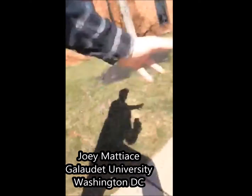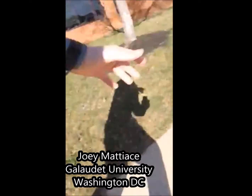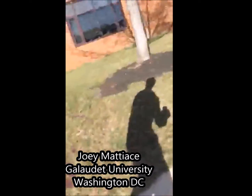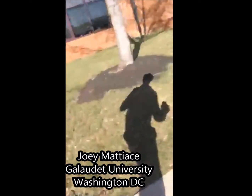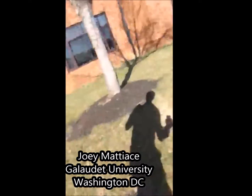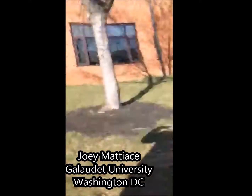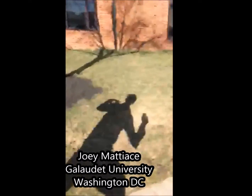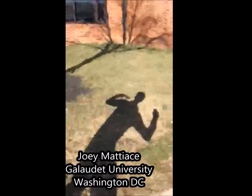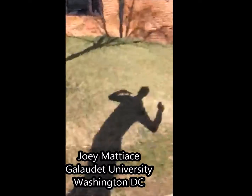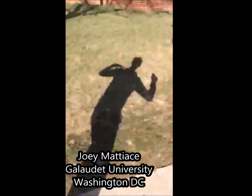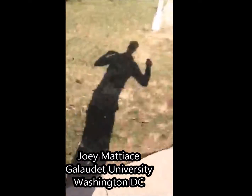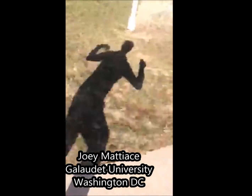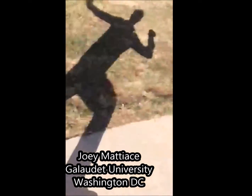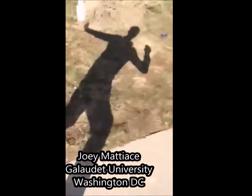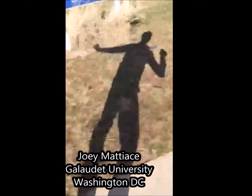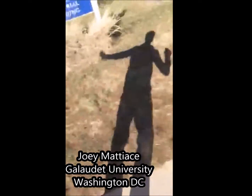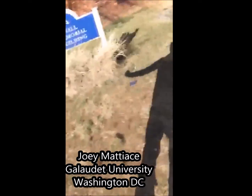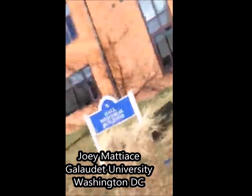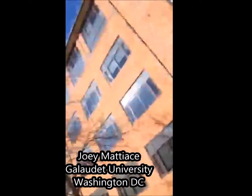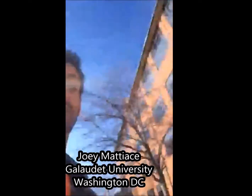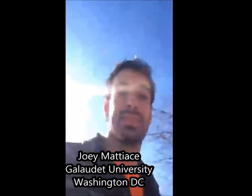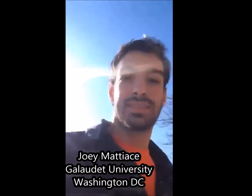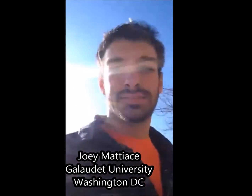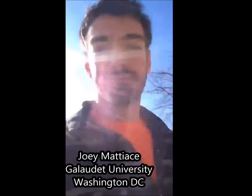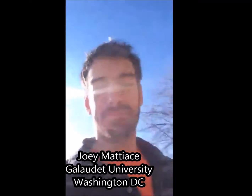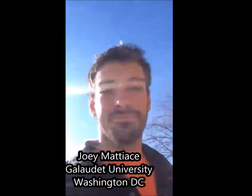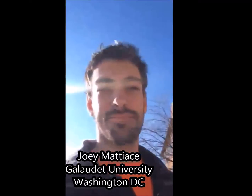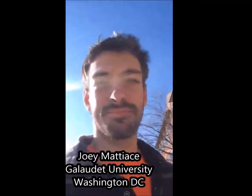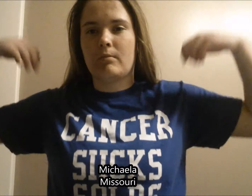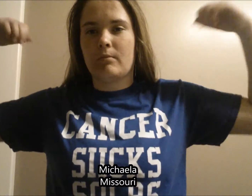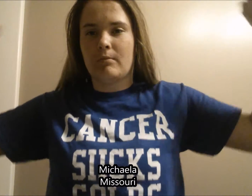am invincible I am invincible And I'm a perfect storm